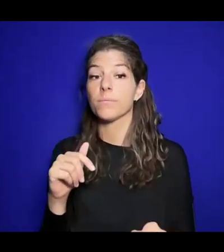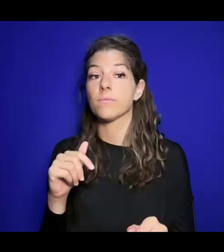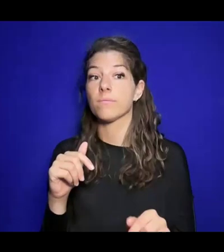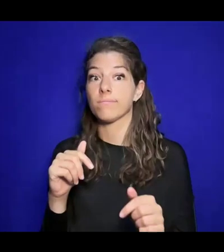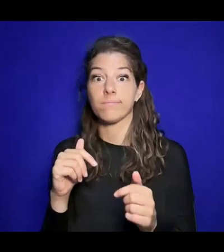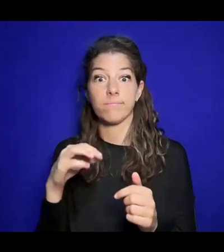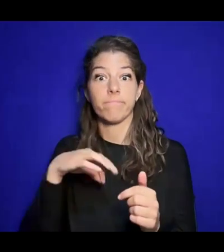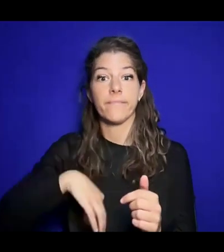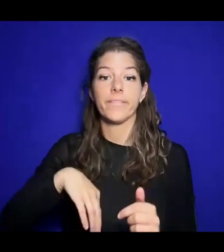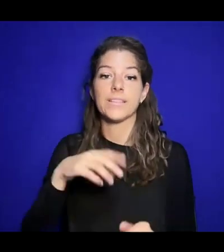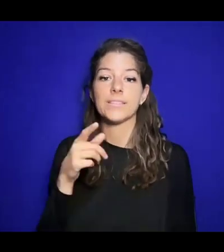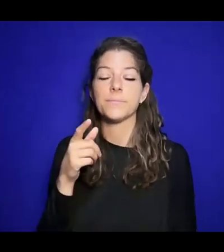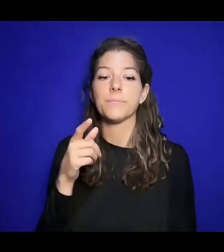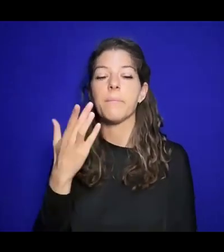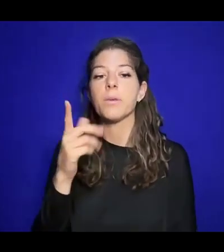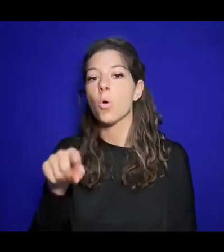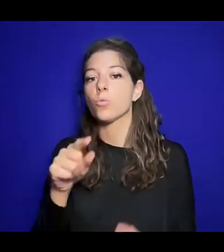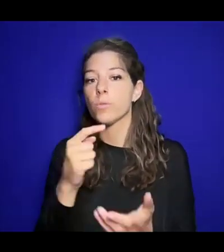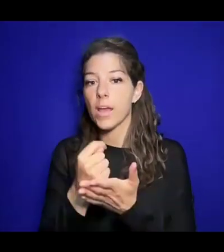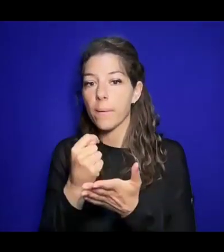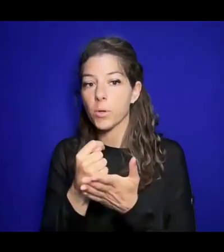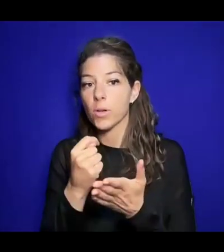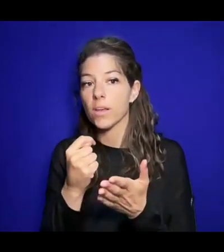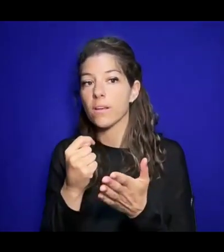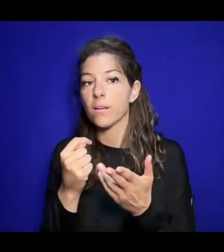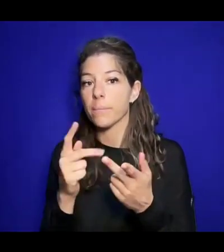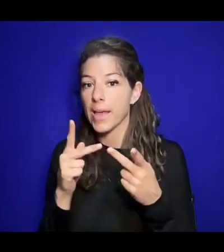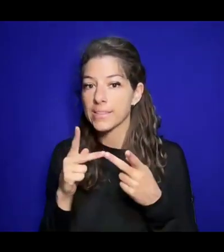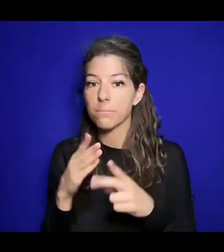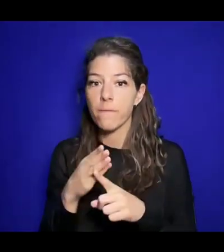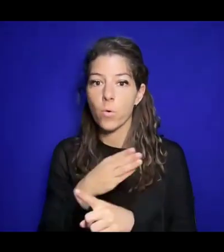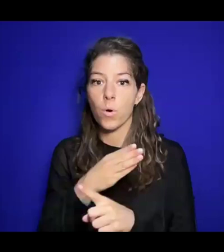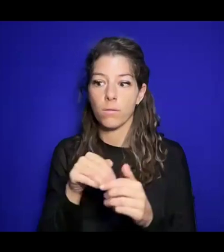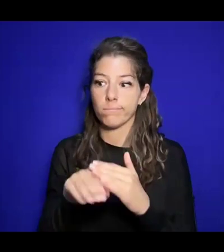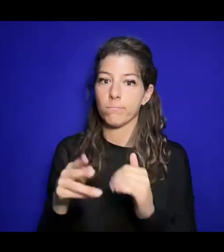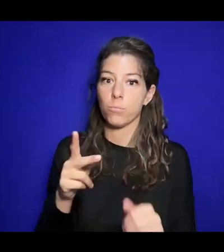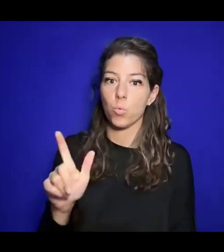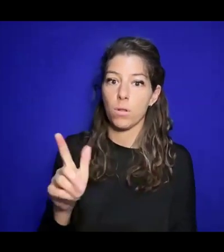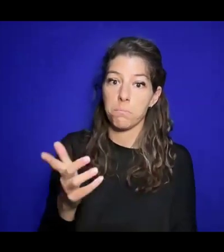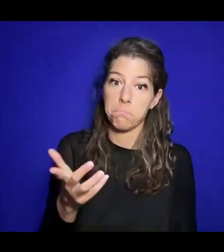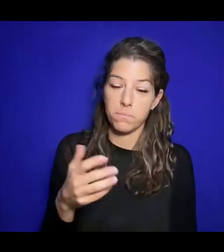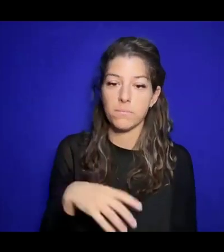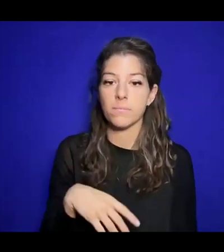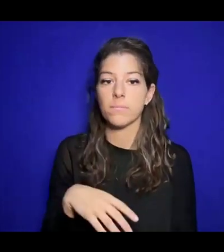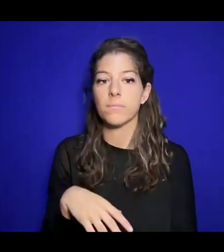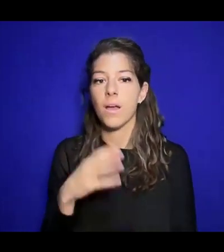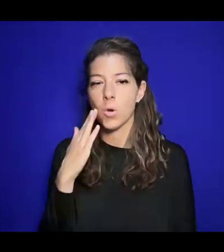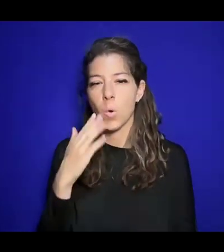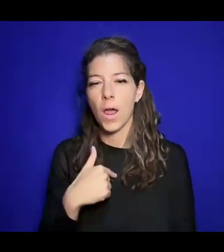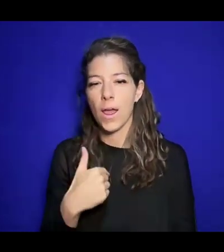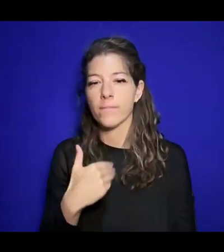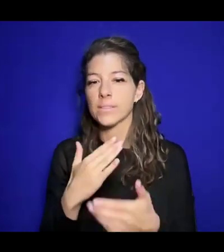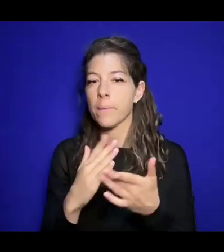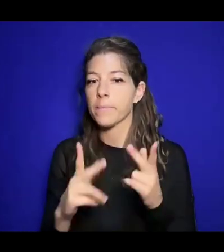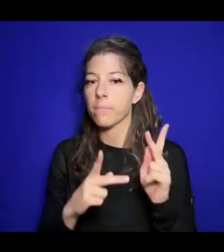might need to go to a therapeutic facility before you get into the pool. I know I have some